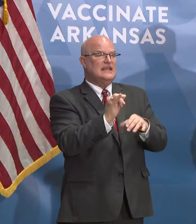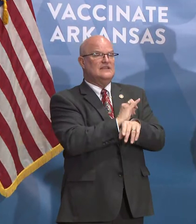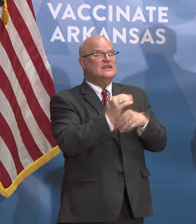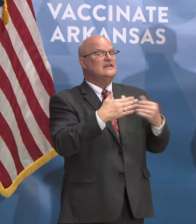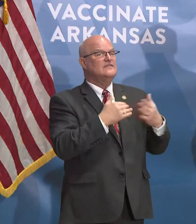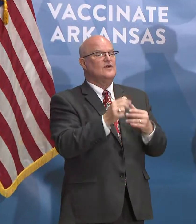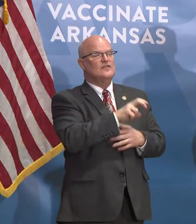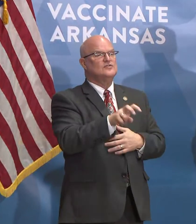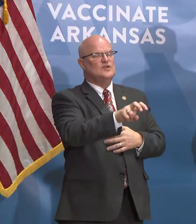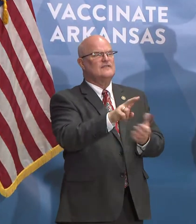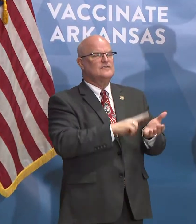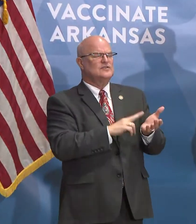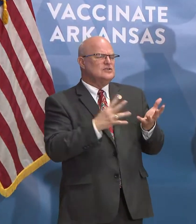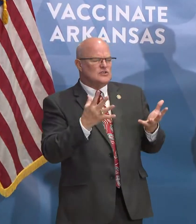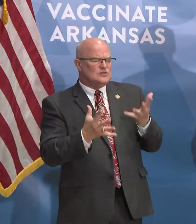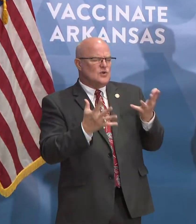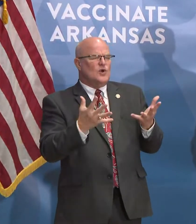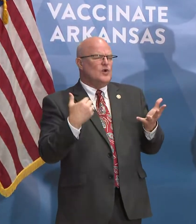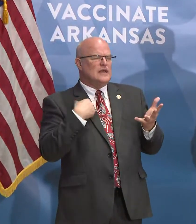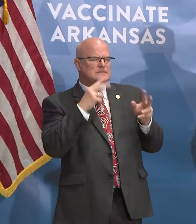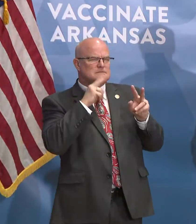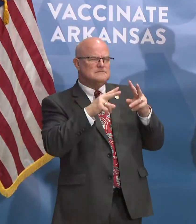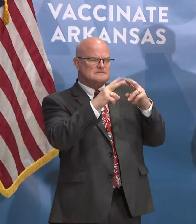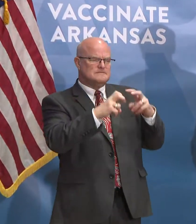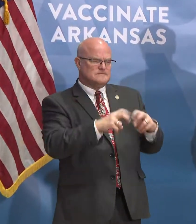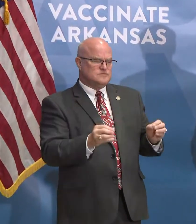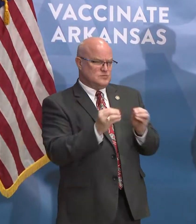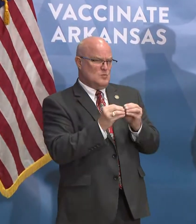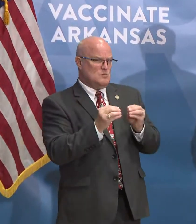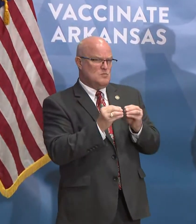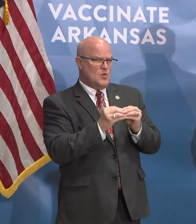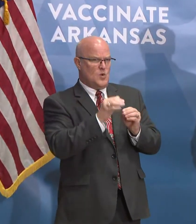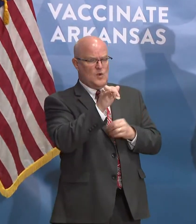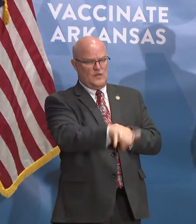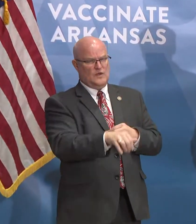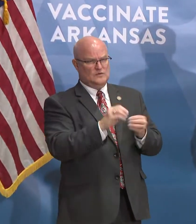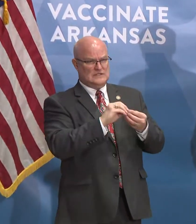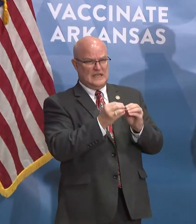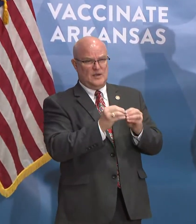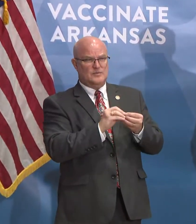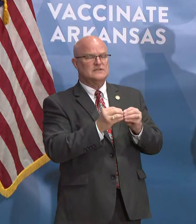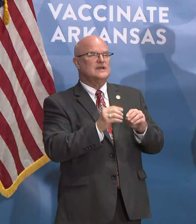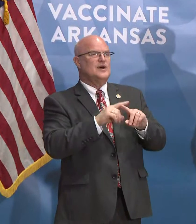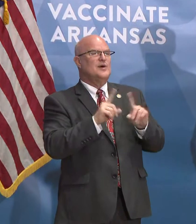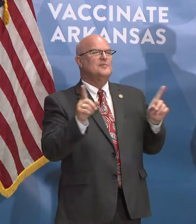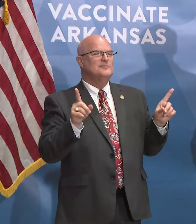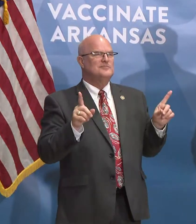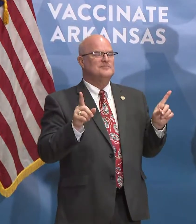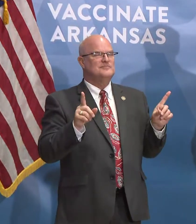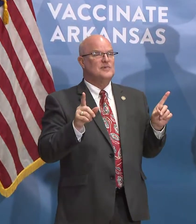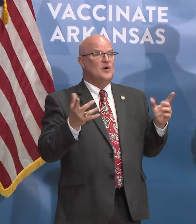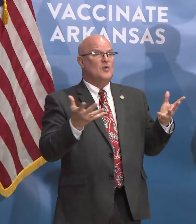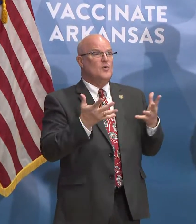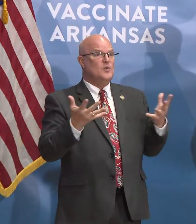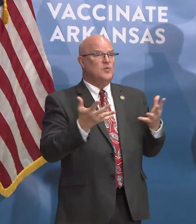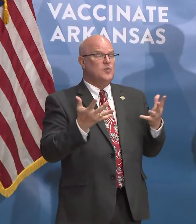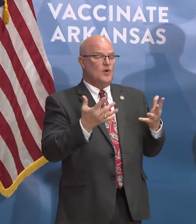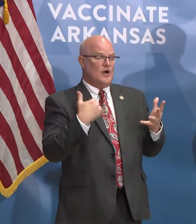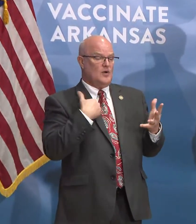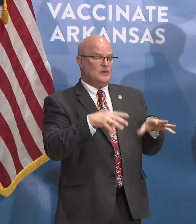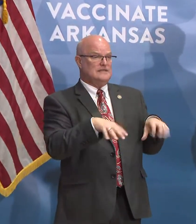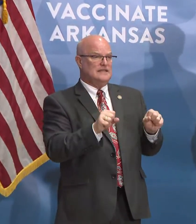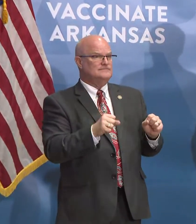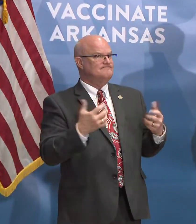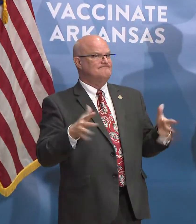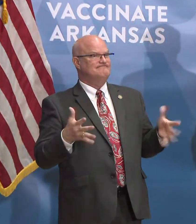though they are a traveling nurse. So we've got to look much more deeply into that data. But in terms of what steps should be taken, we